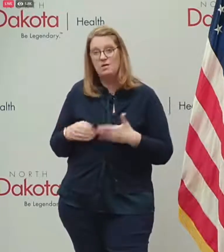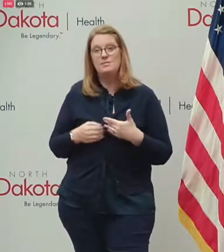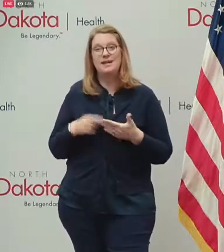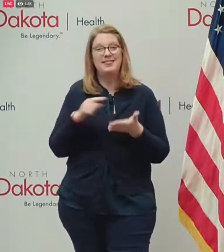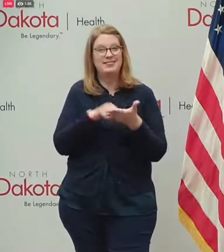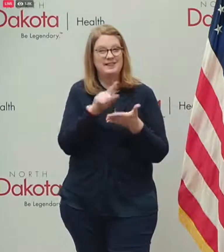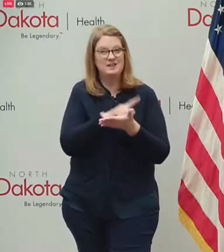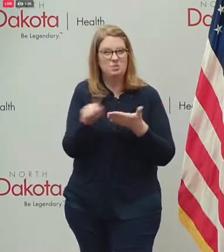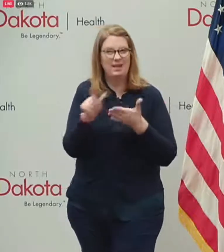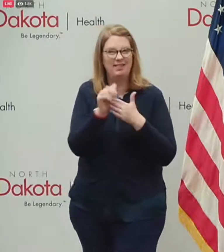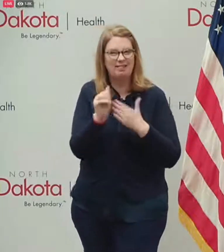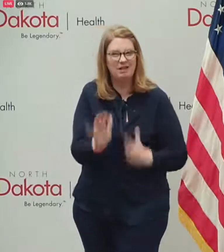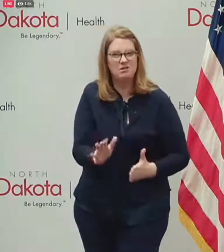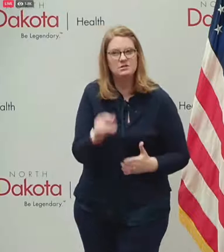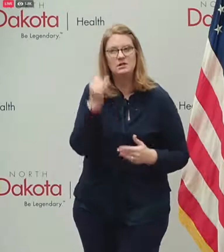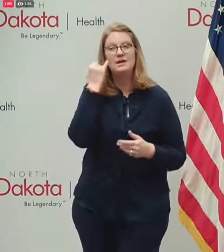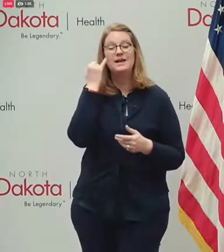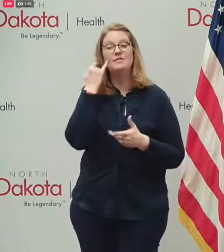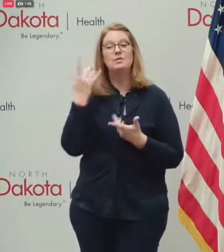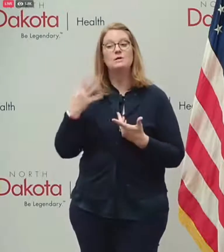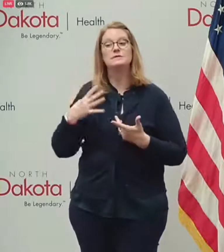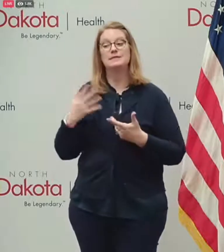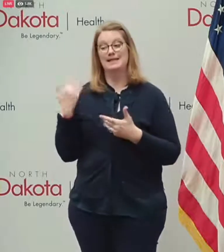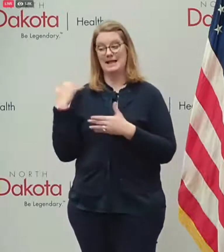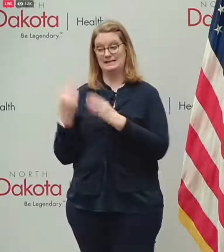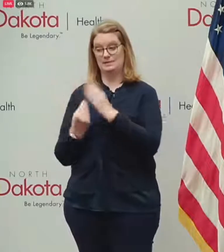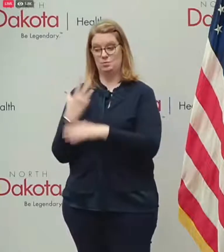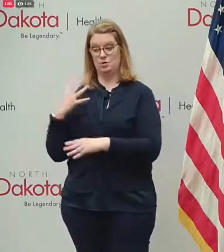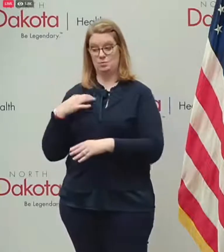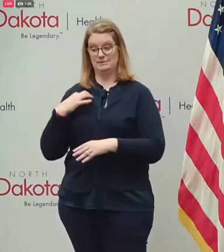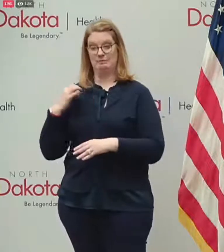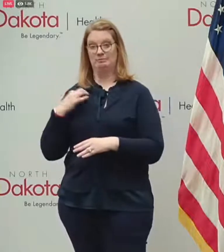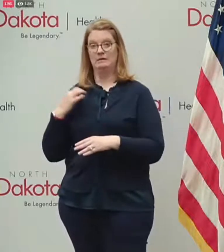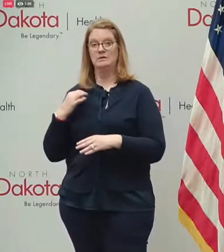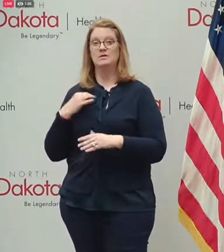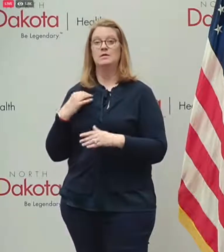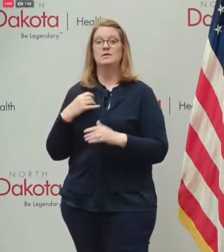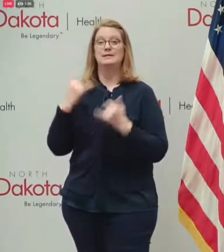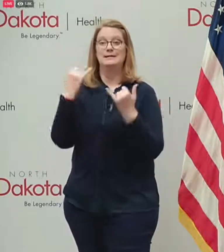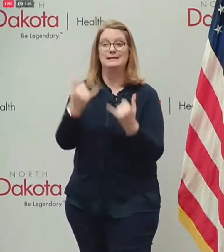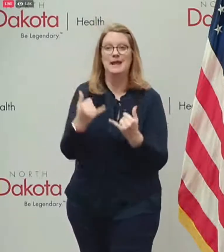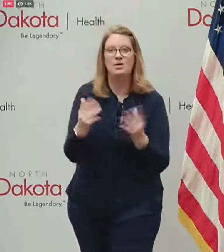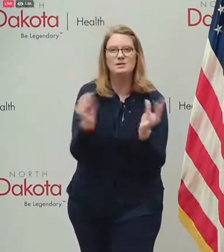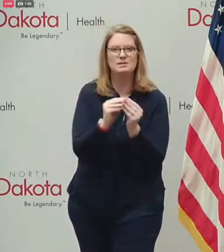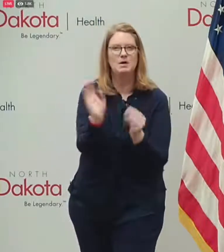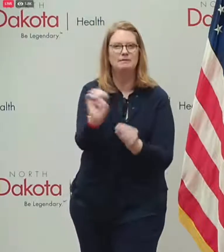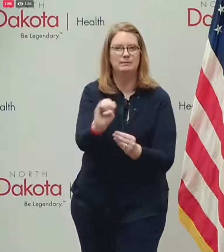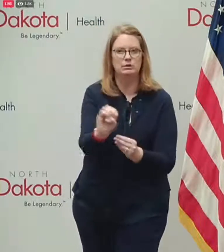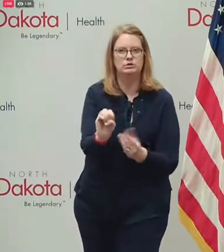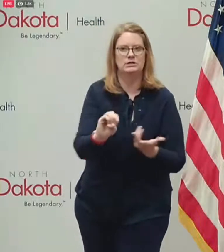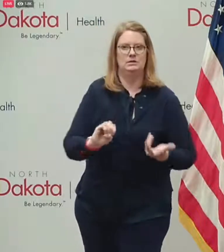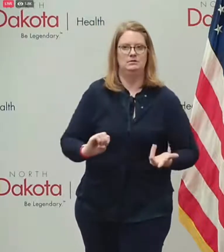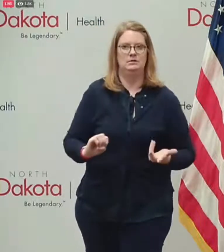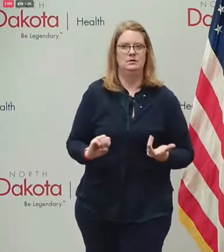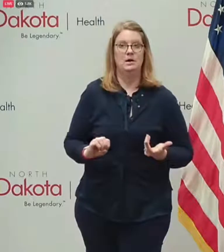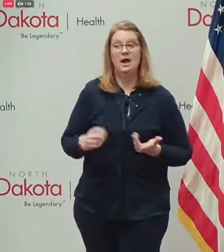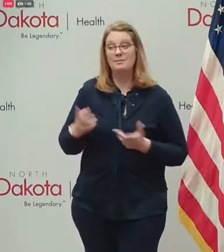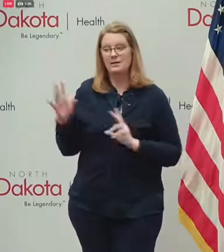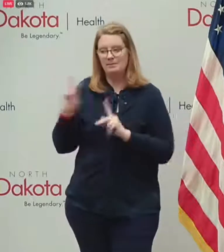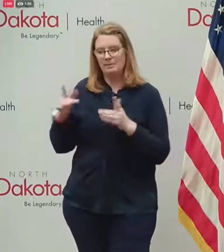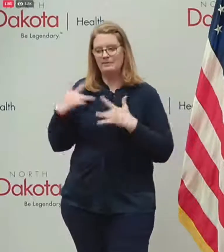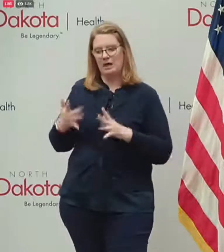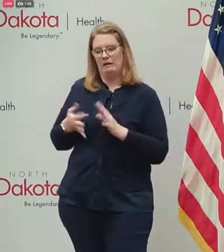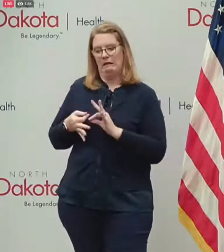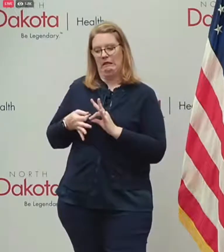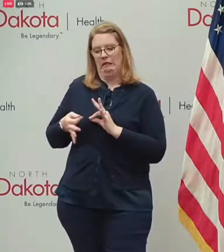week that if it was an elective procedure last spring, it might be an emergency procedure this fall. If someone's got